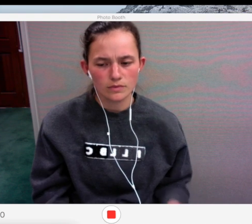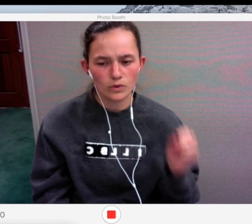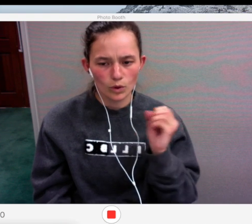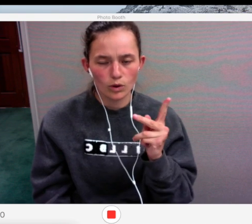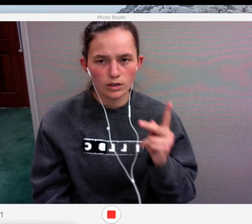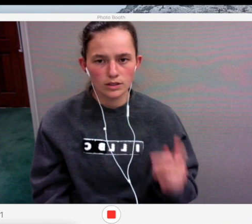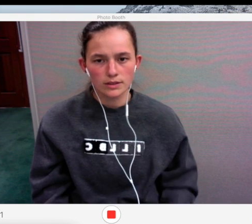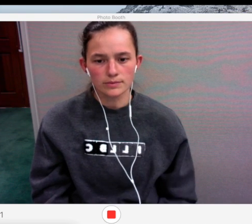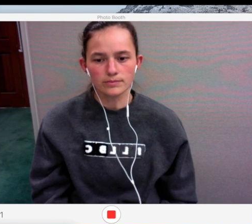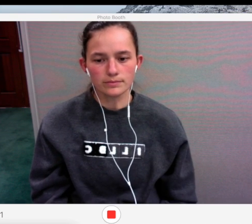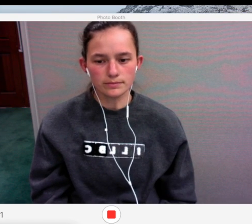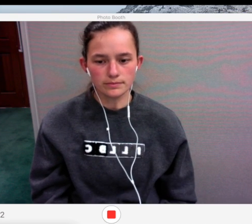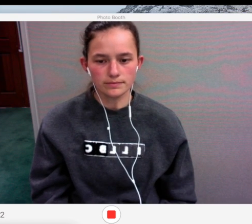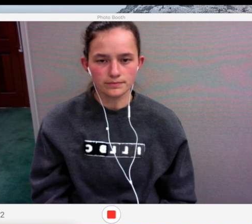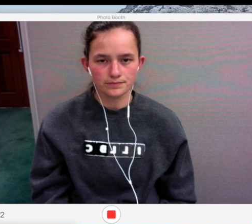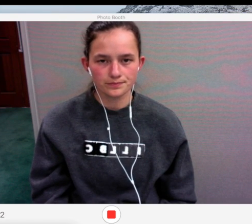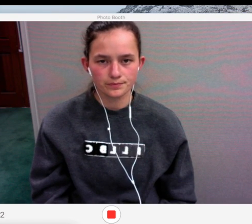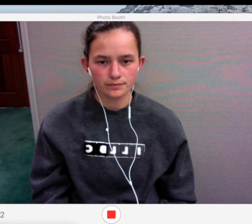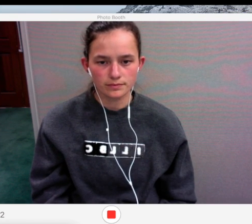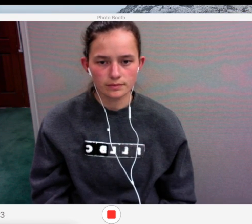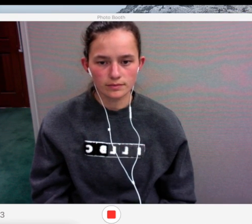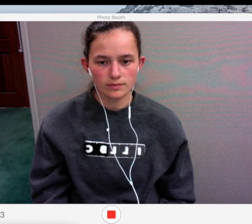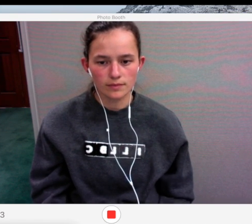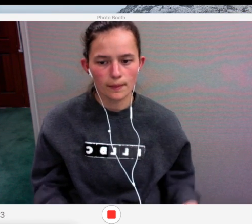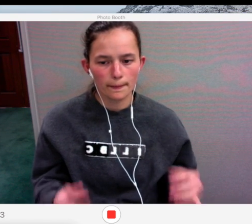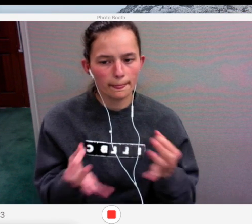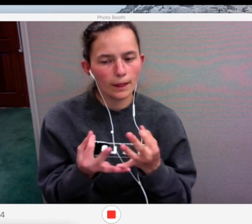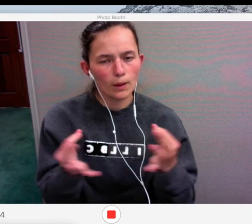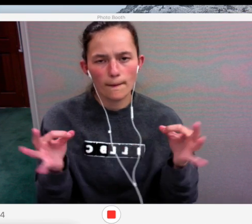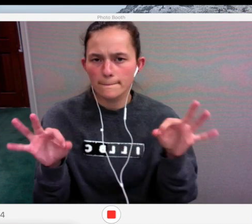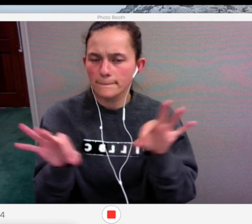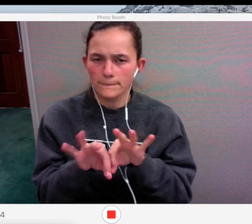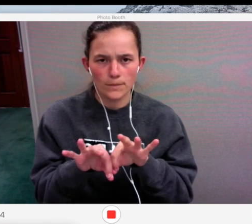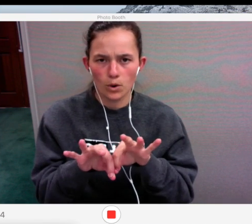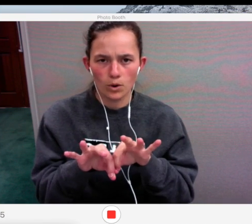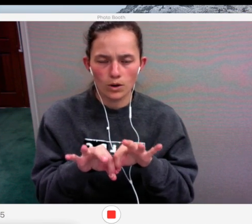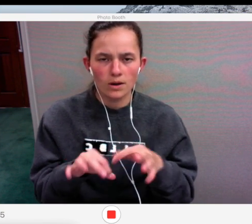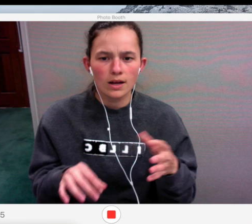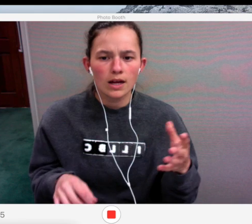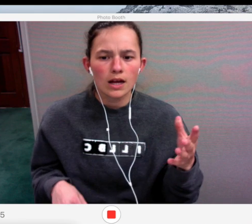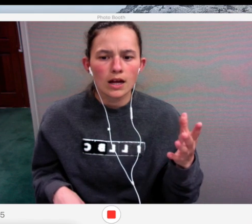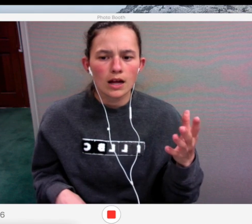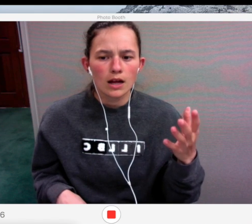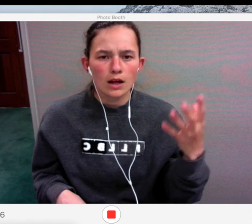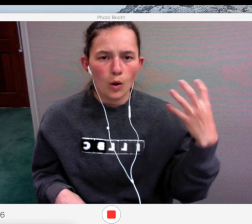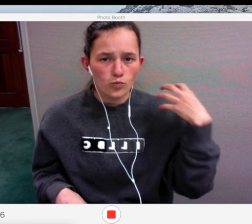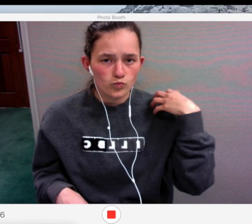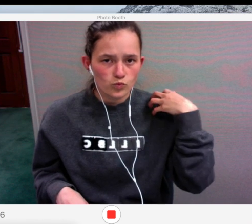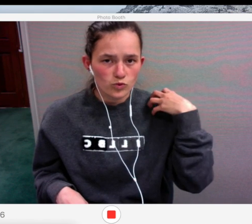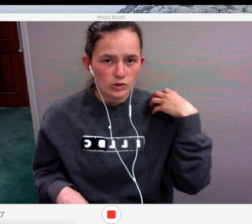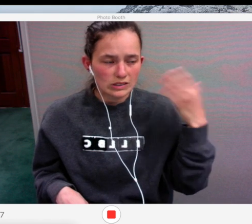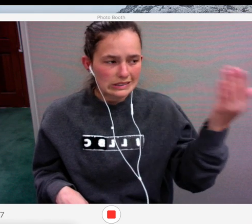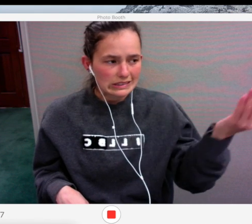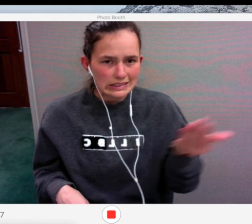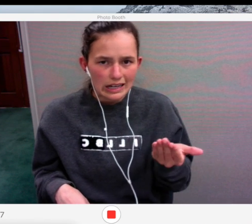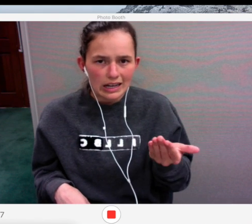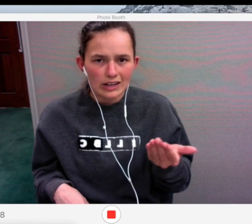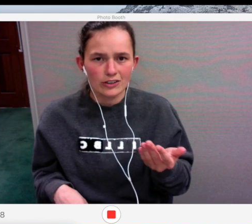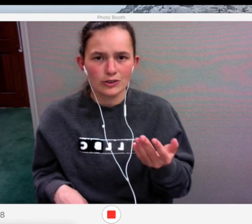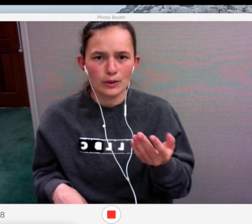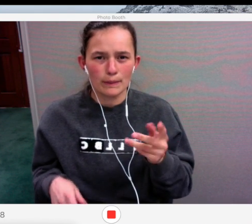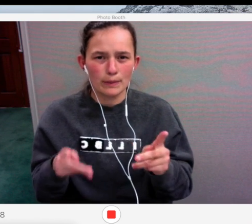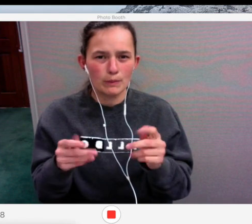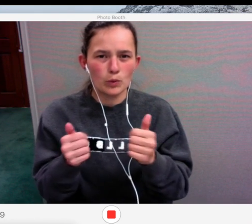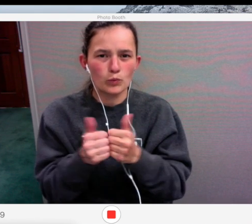Okay. So one thing that's really important is that employers are looking to match up your